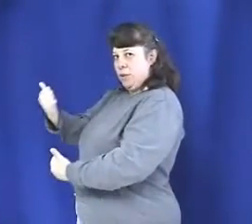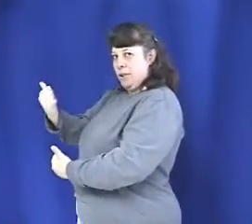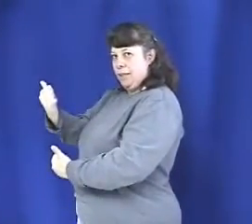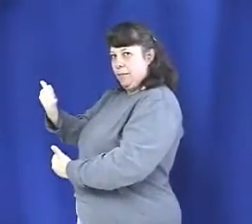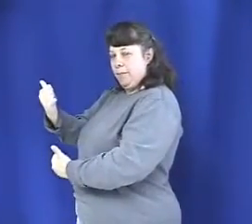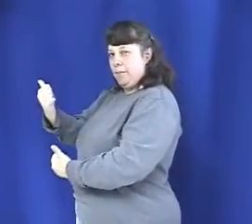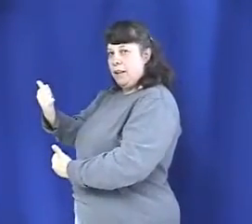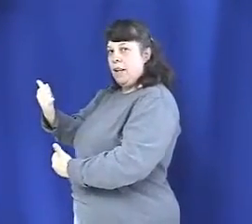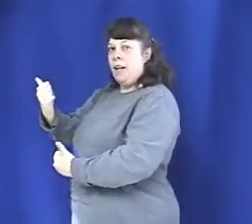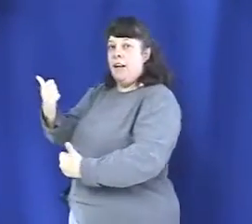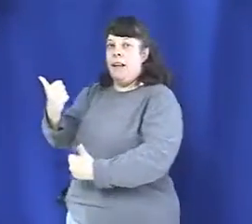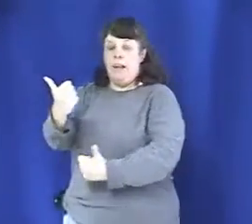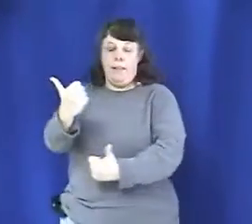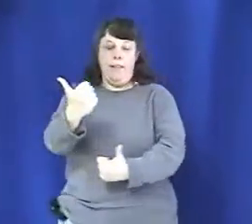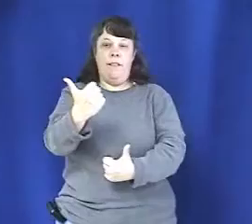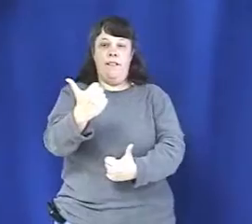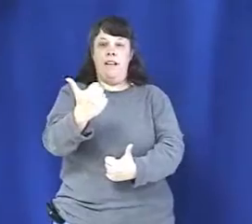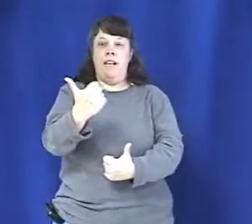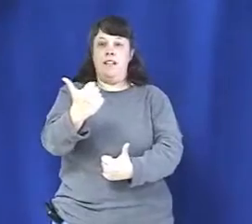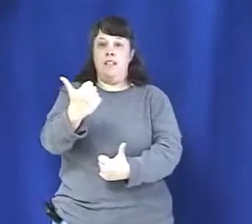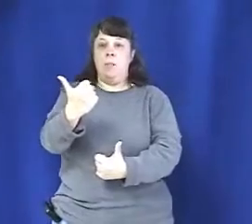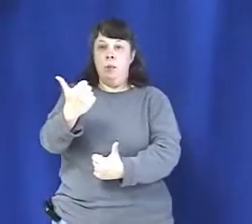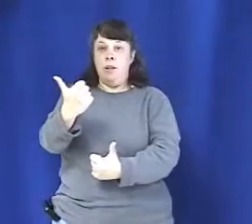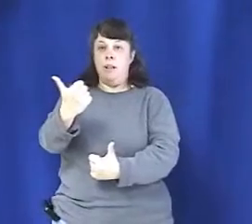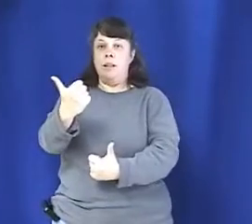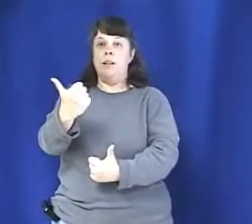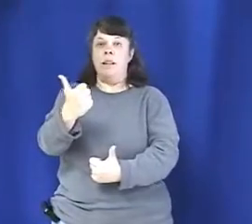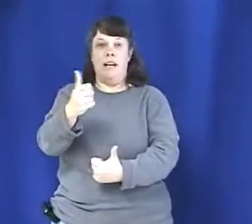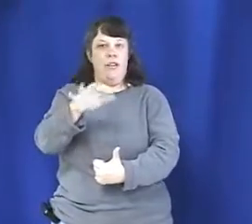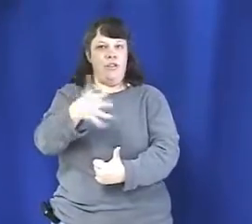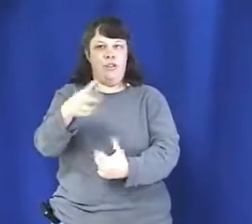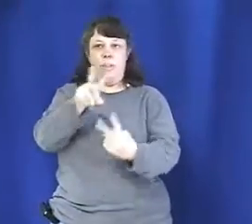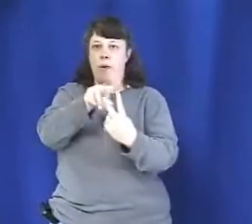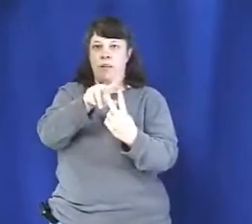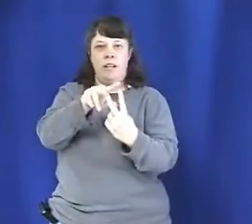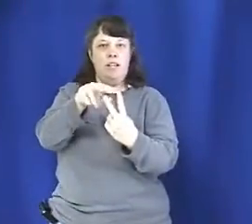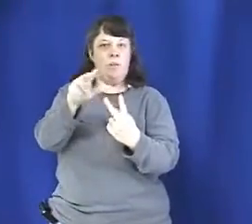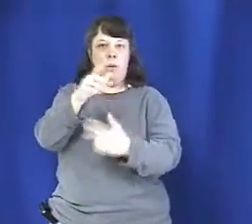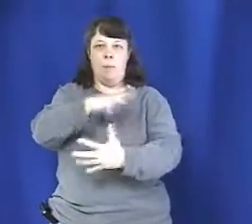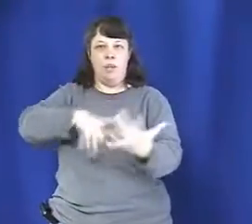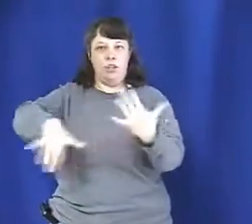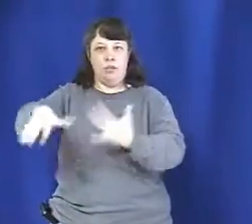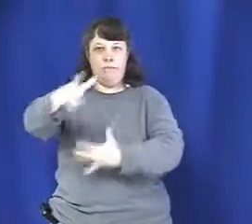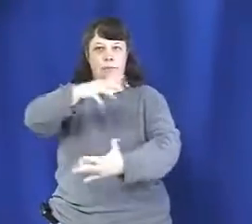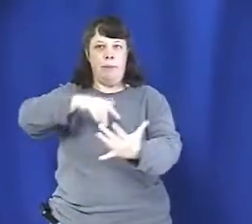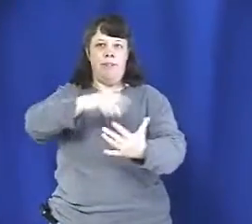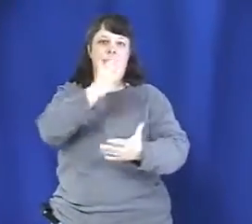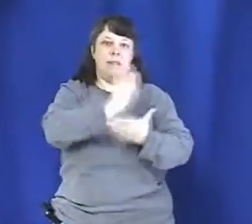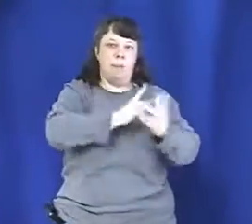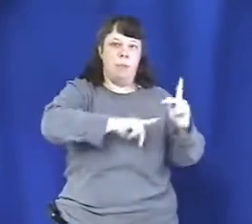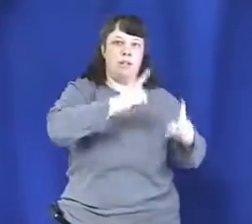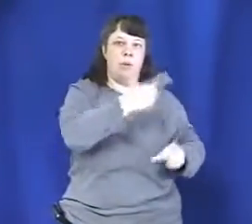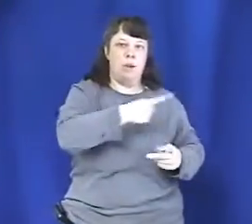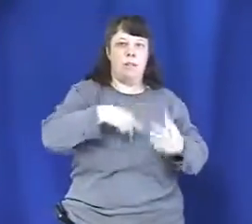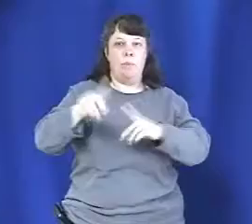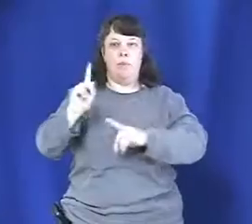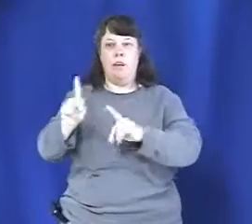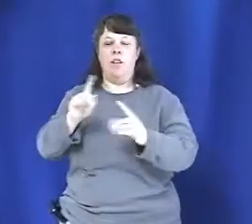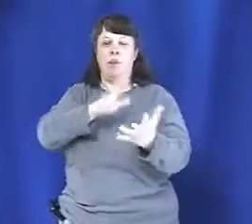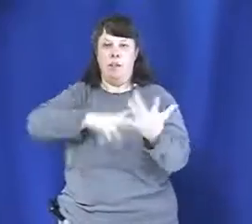Interesting. The sign that's in the book, and you'll see both of these pretty much, I mean, some people sign one, some people sign the other, but